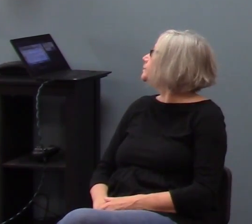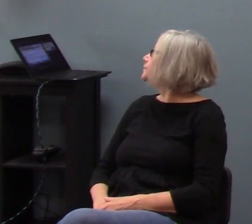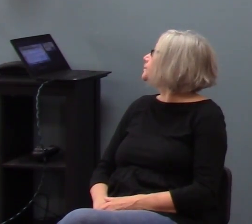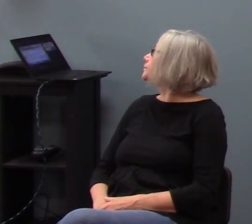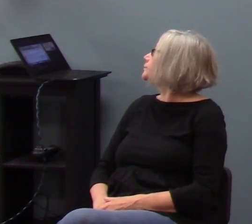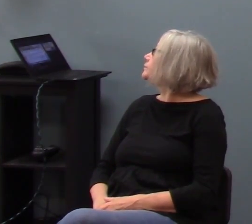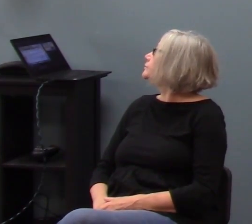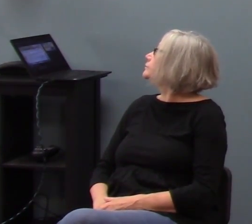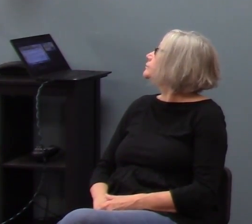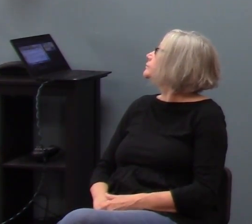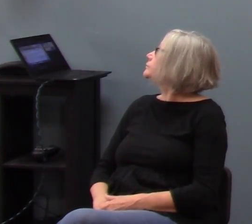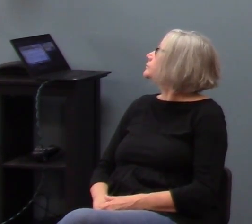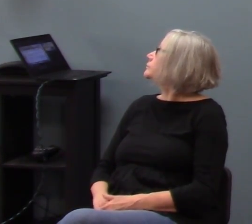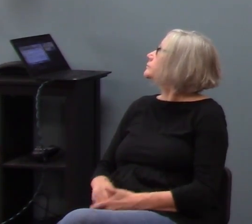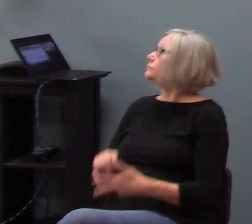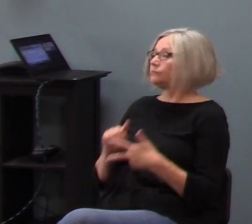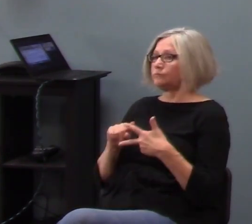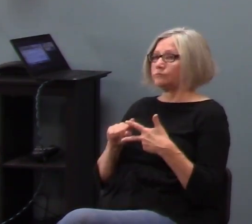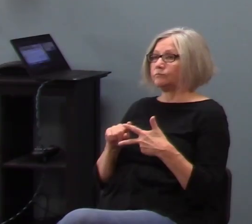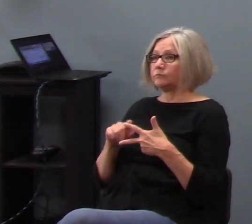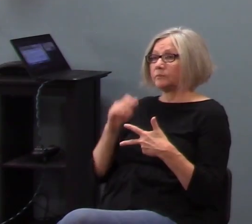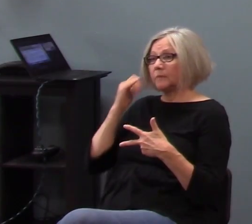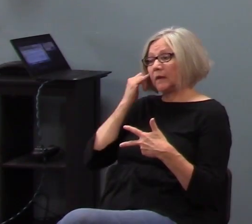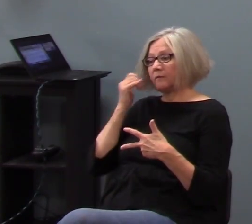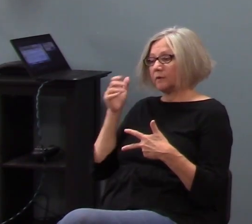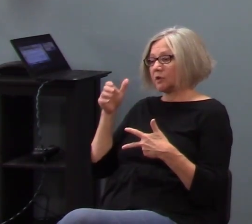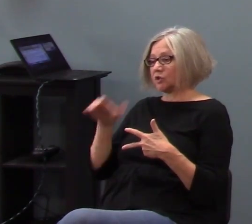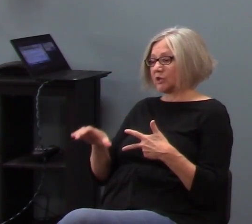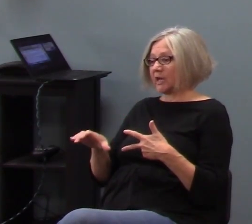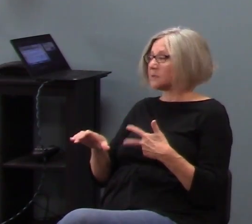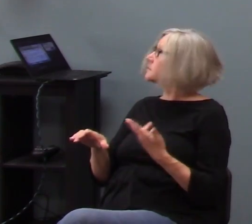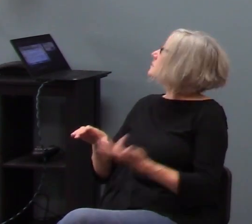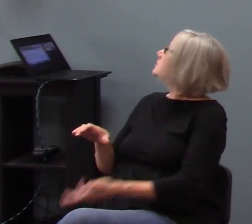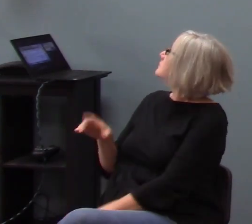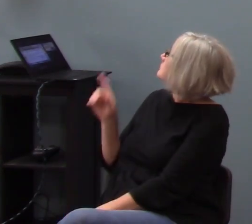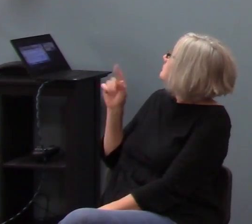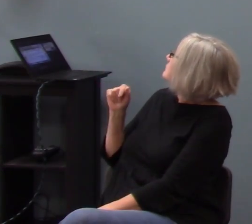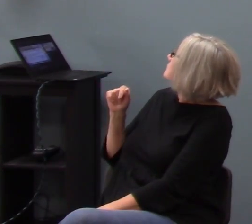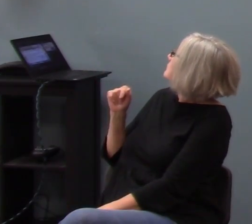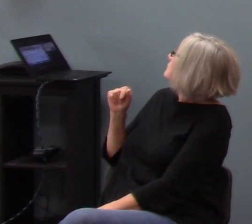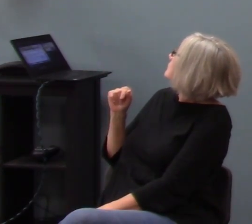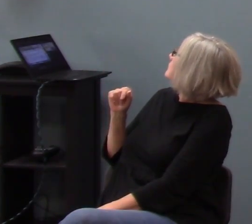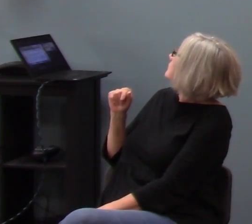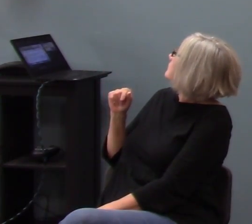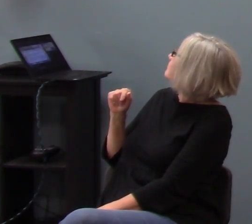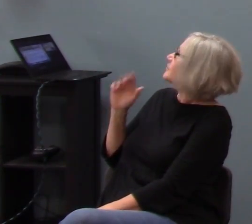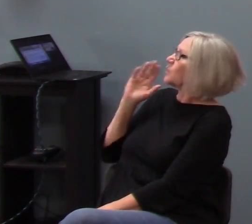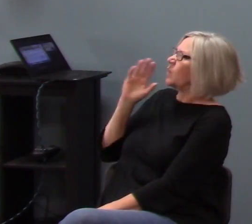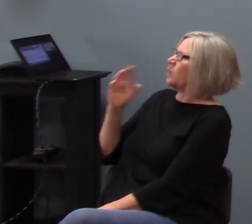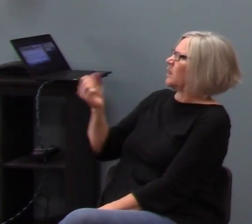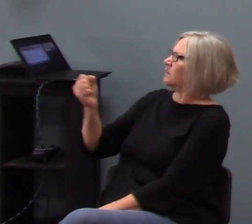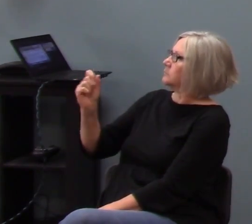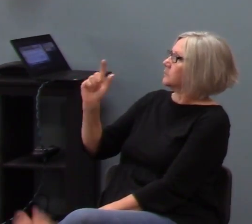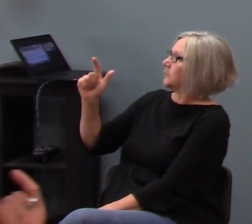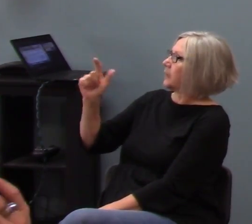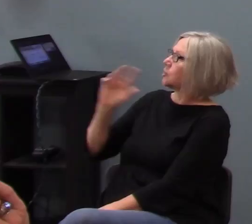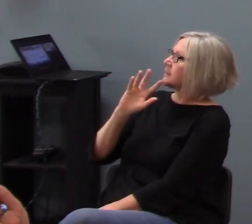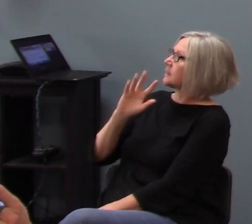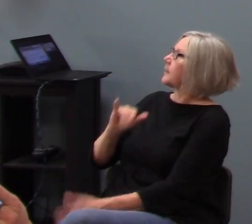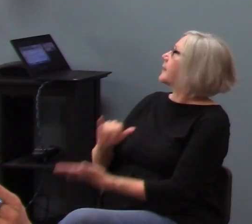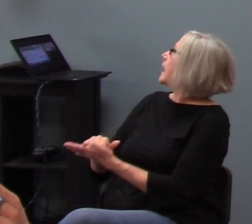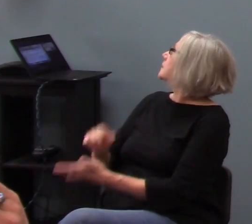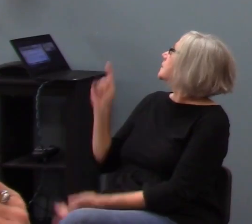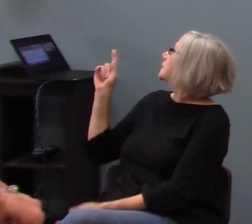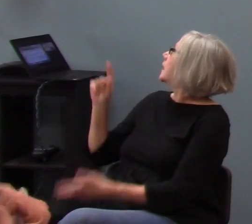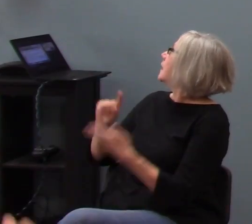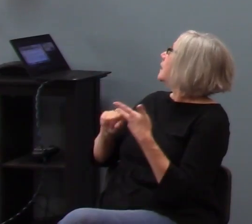The other thing is, if chance proves mathematically insufficient to produce observed changes, we will discuss that in more detail. And then Darwin's biggest